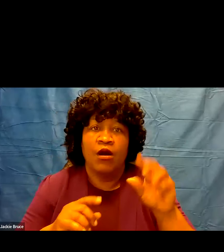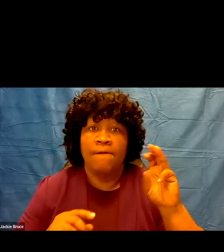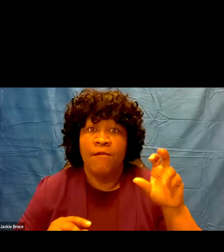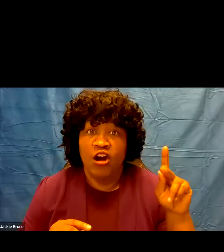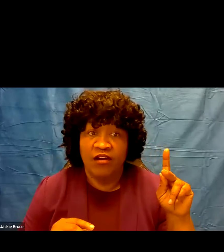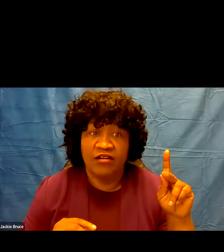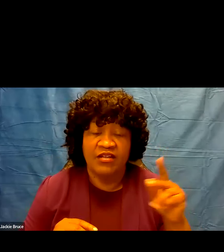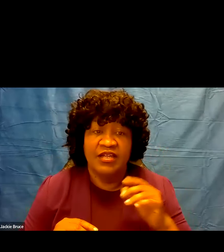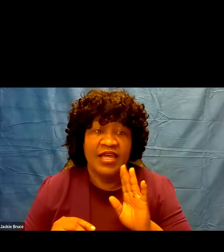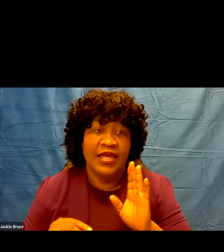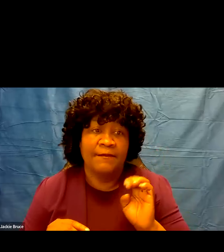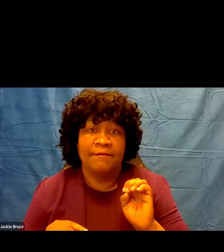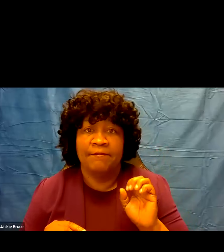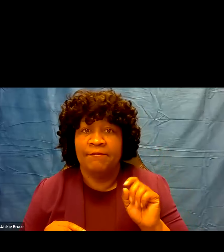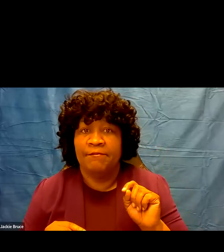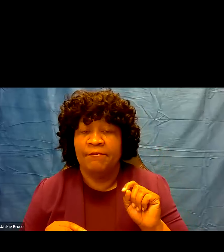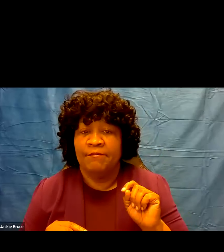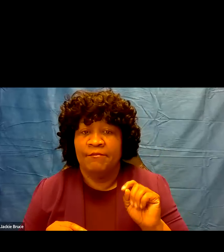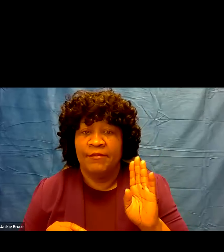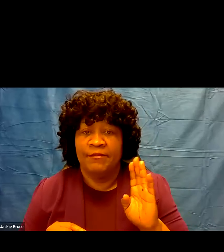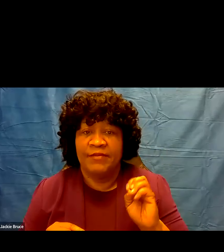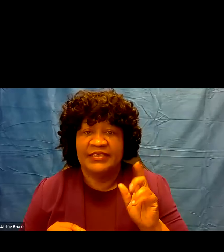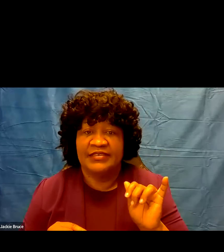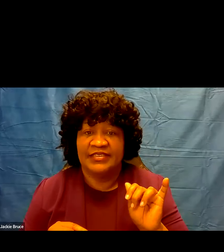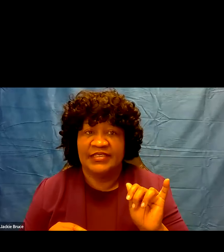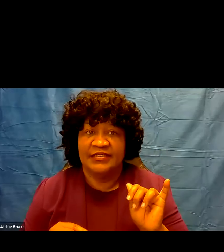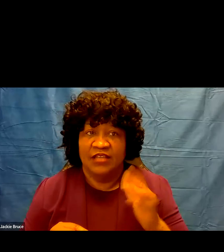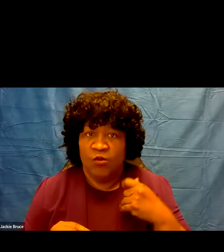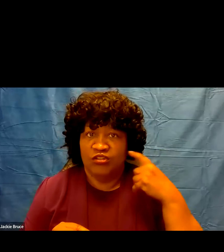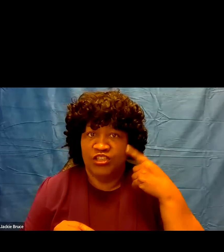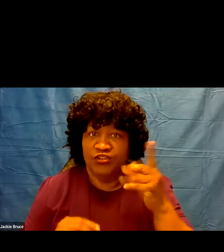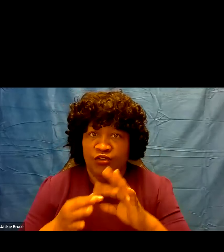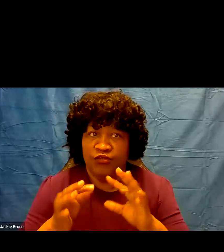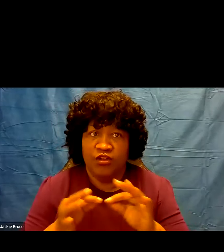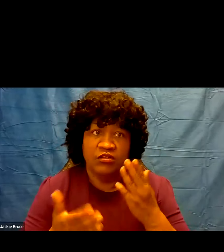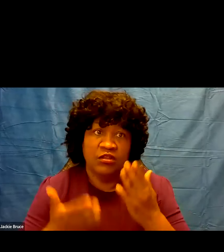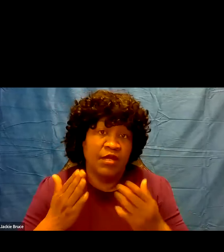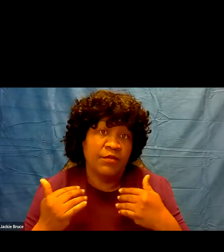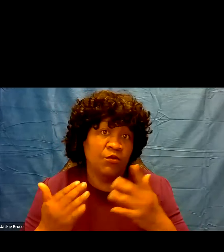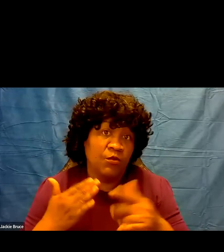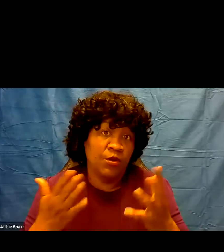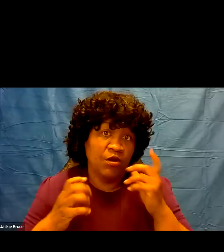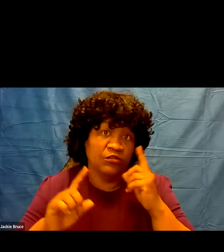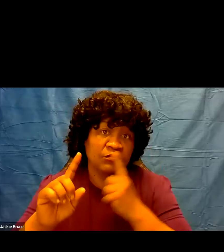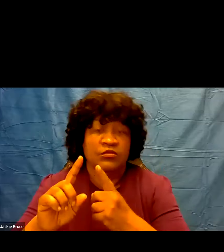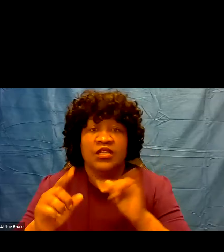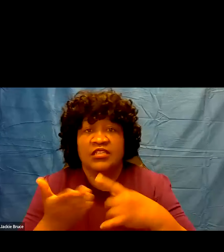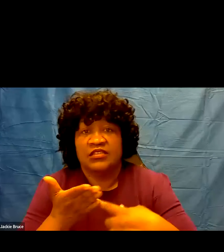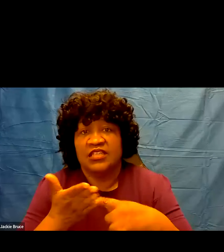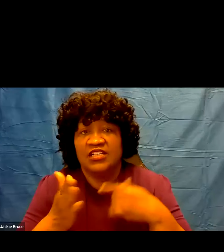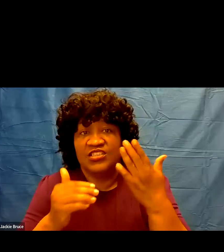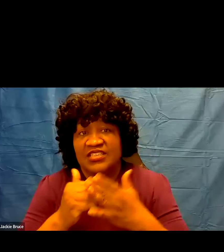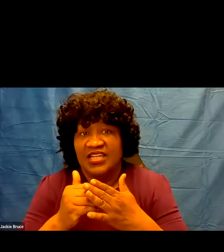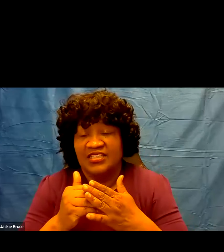going to queue you up because I'd like to hear from you what your thoughts are on maybe where we might want to aim the CRIS discussions next